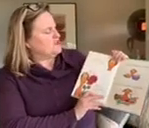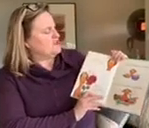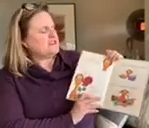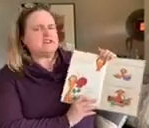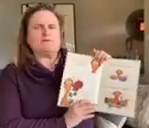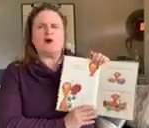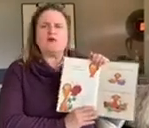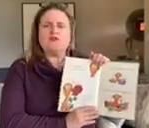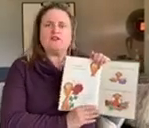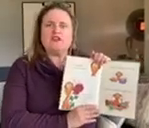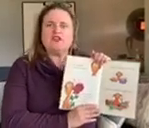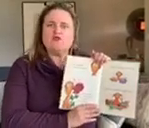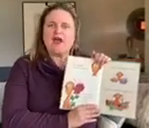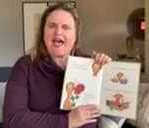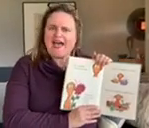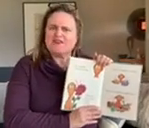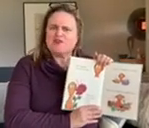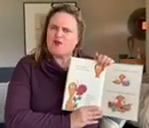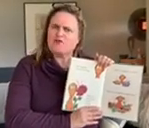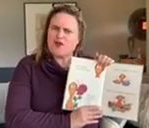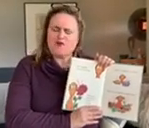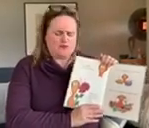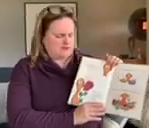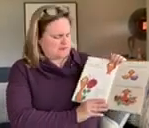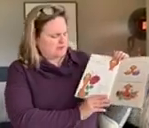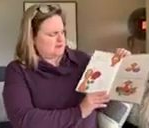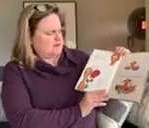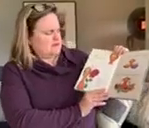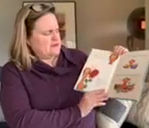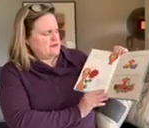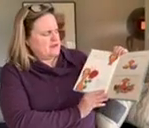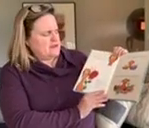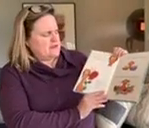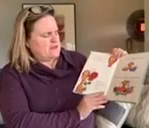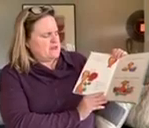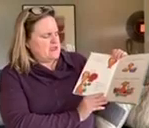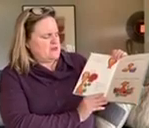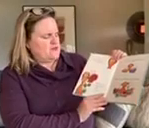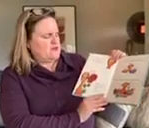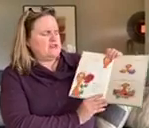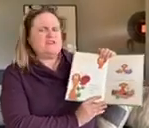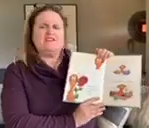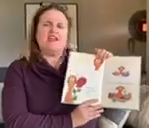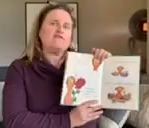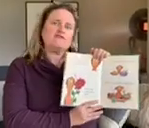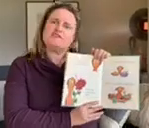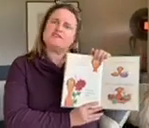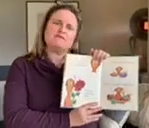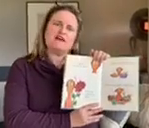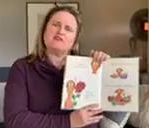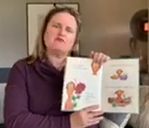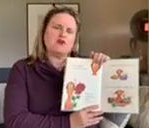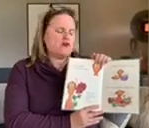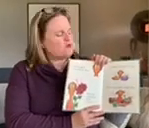just suppose you had no nose. Then you could never smell a